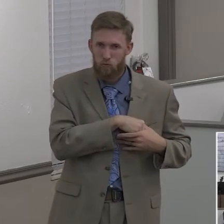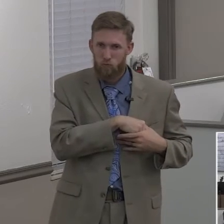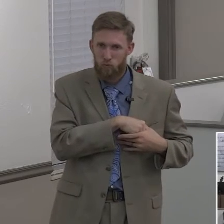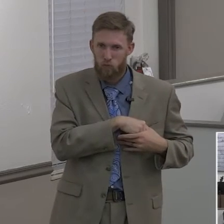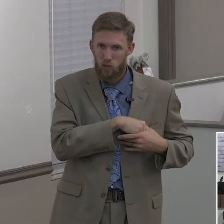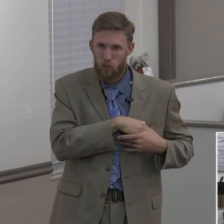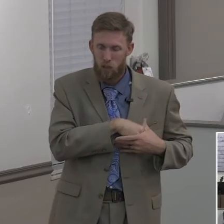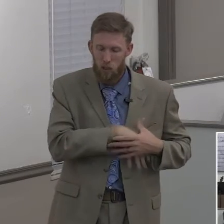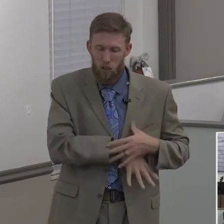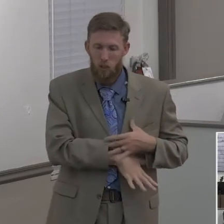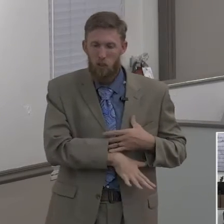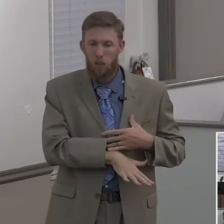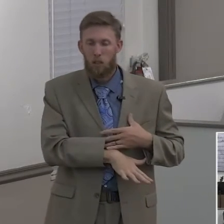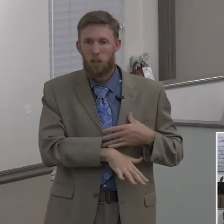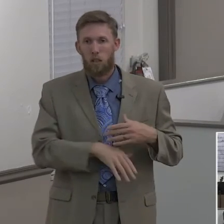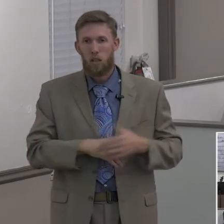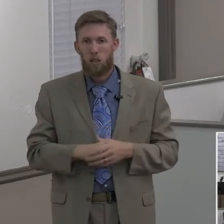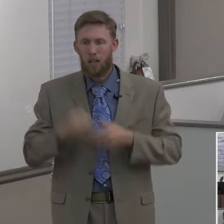Submit.